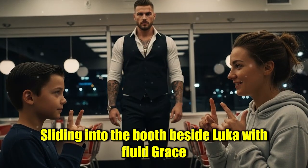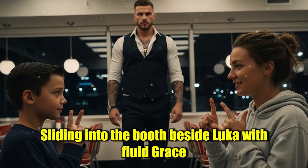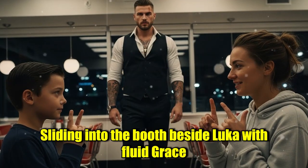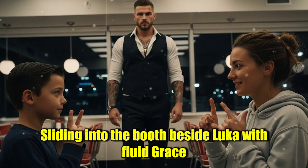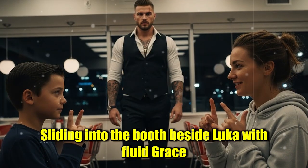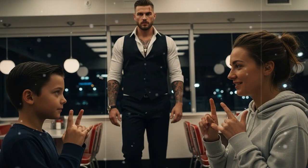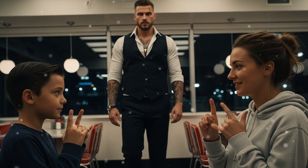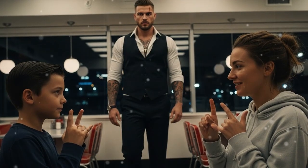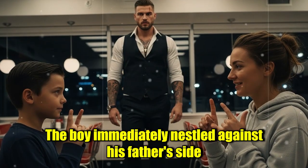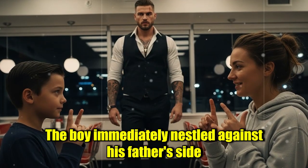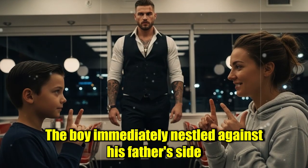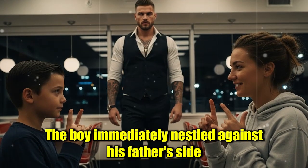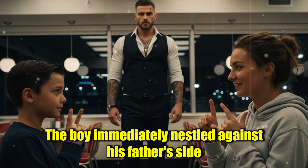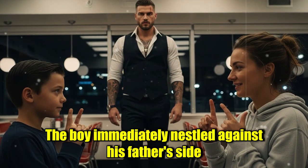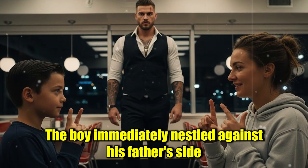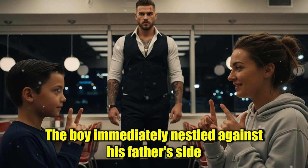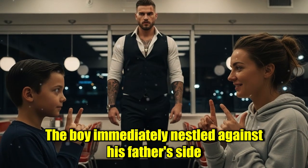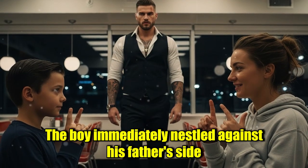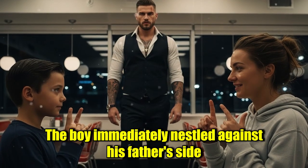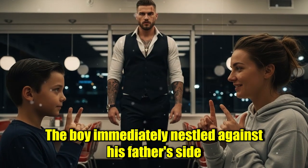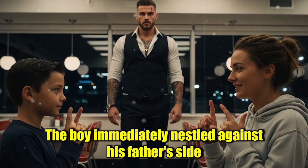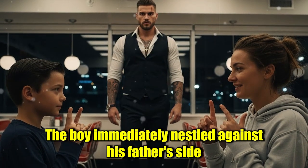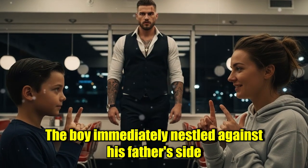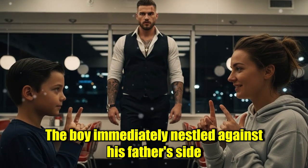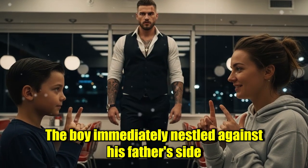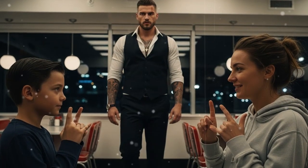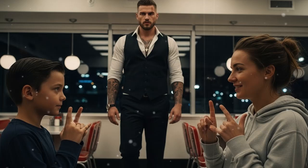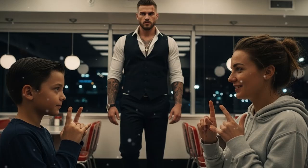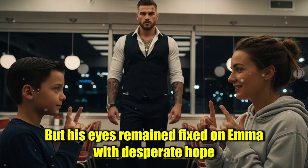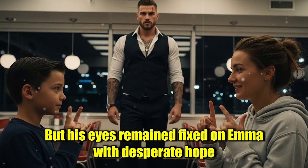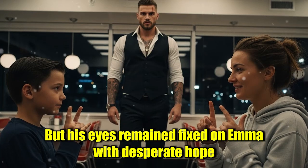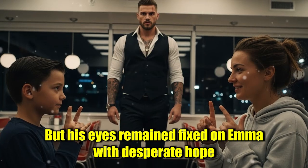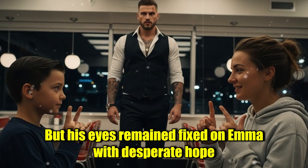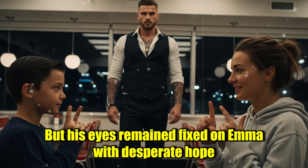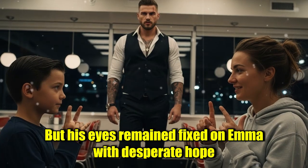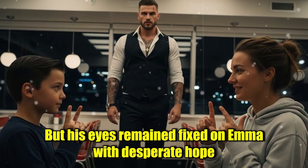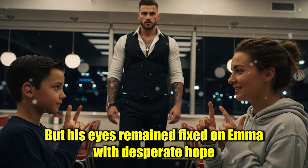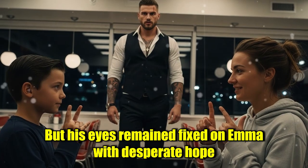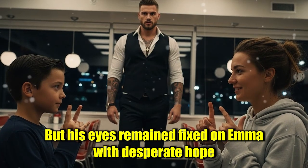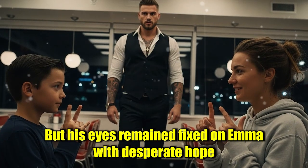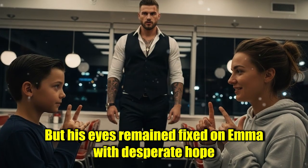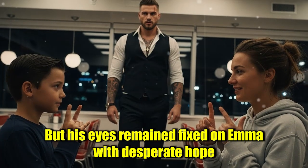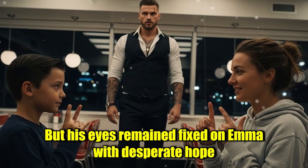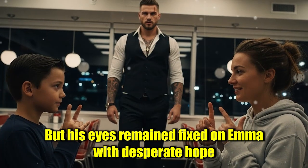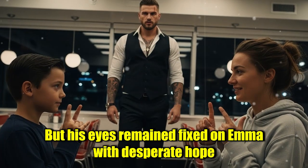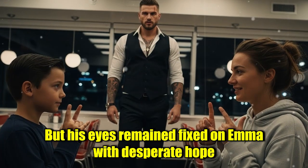fluid grace. The boy immediately nestled against his father's side, but his eyes remained fixed on Emma with desperate